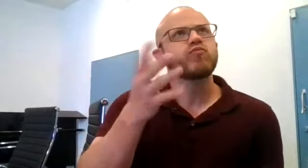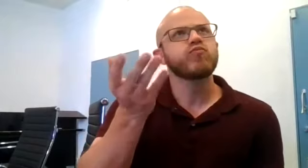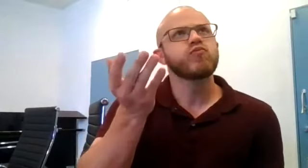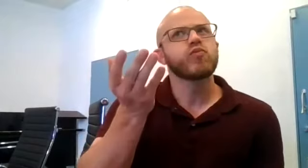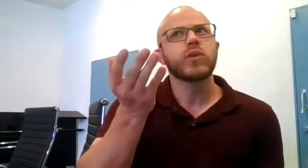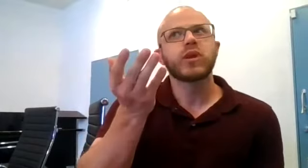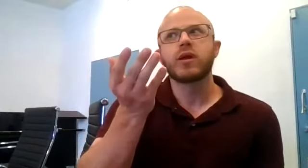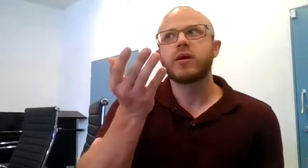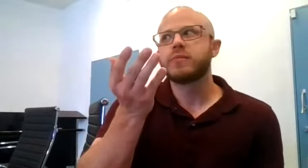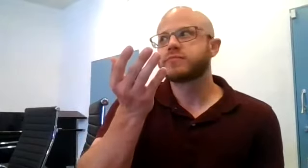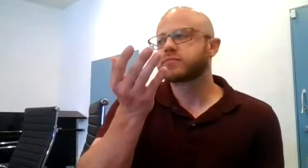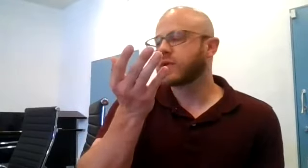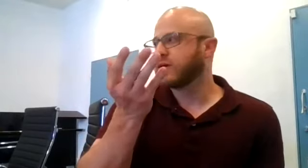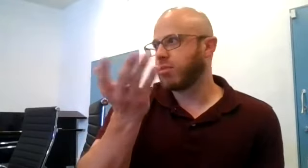example,